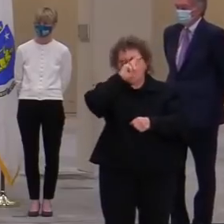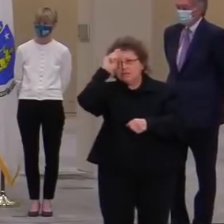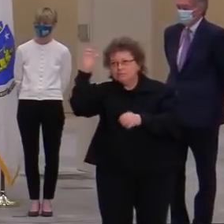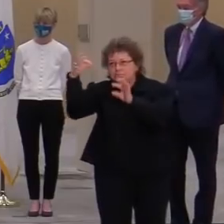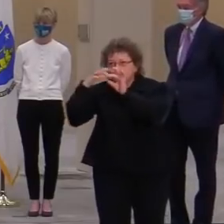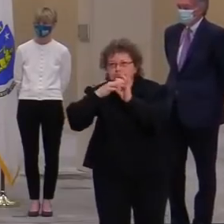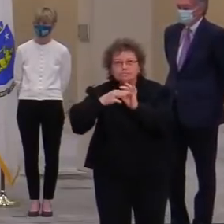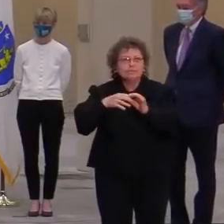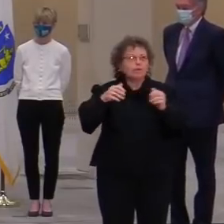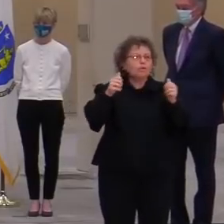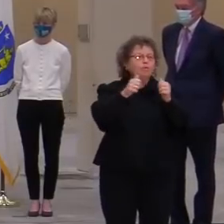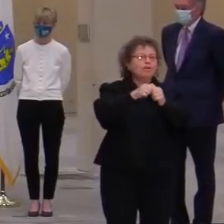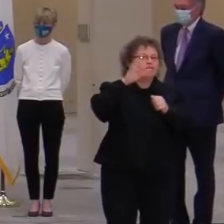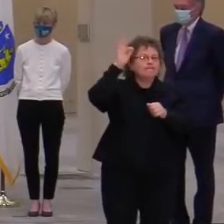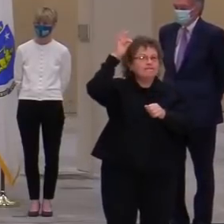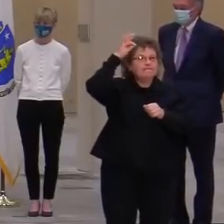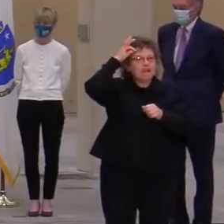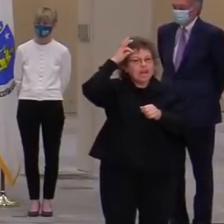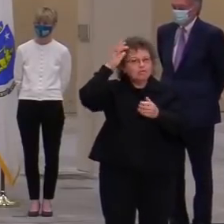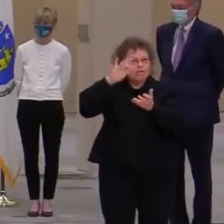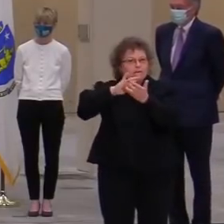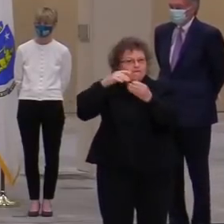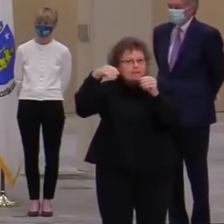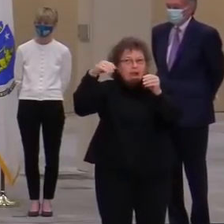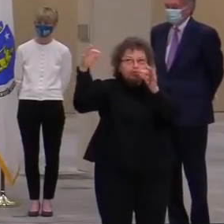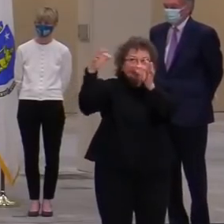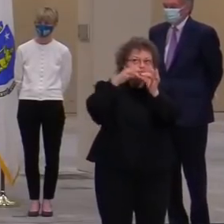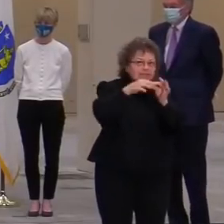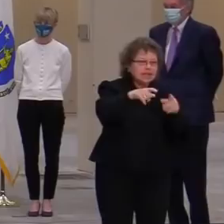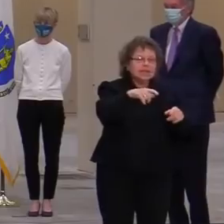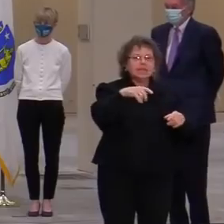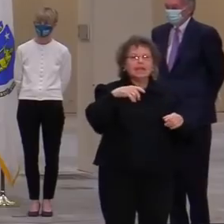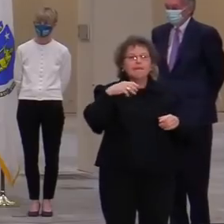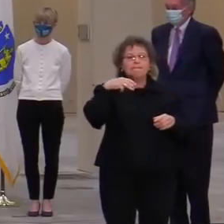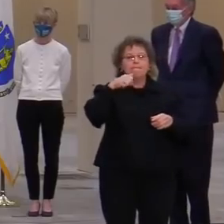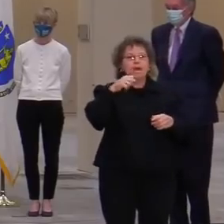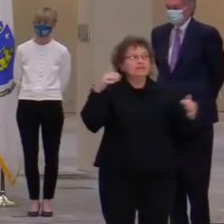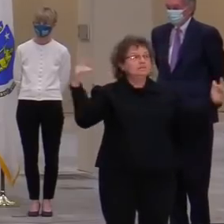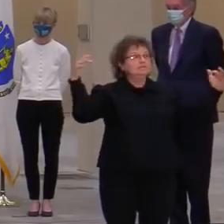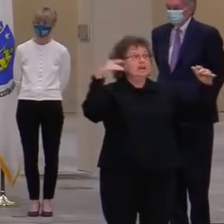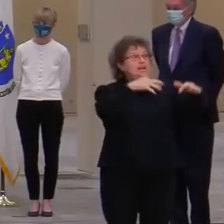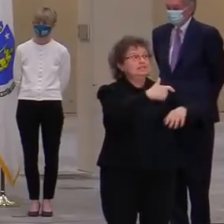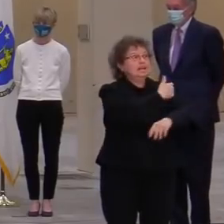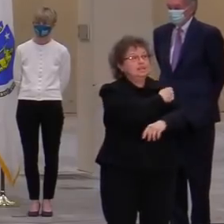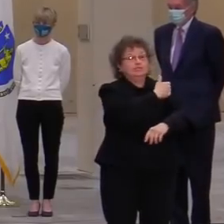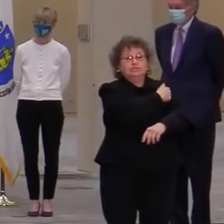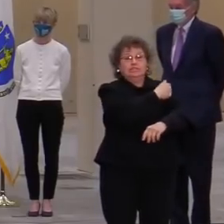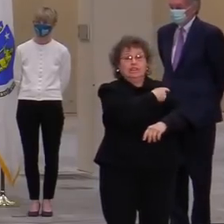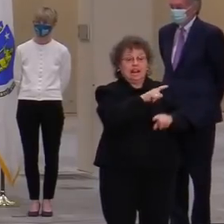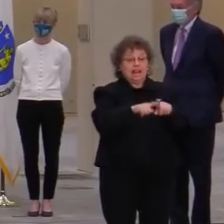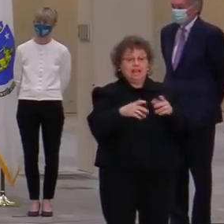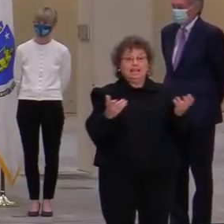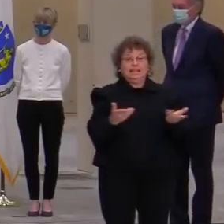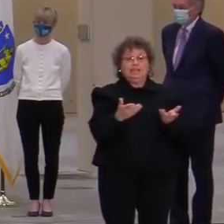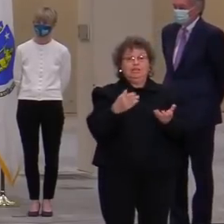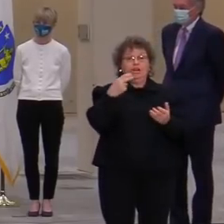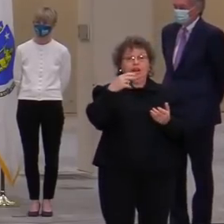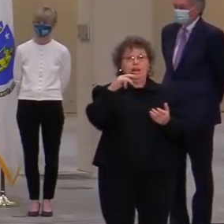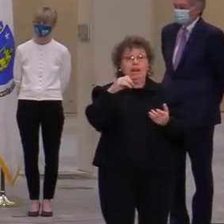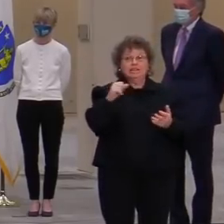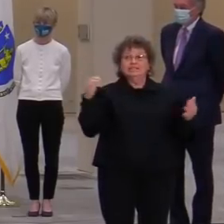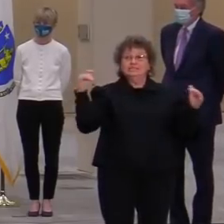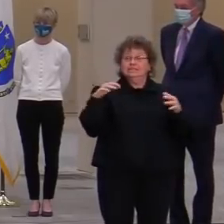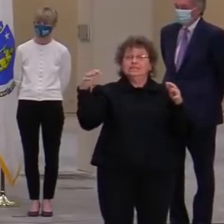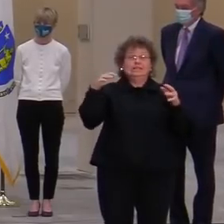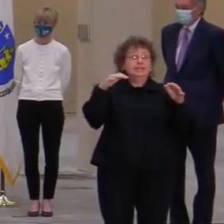hospitals, with federal retail pharmacy programs, and mass vaccination sites like here at Heinz Convention